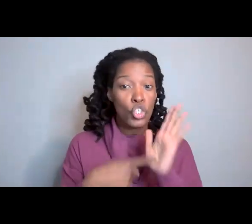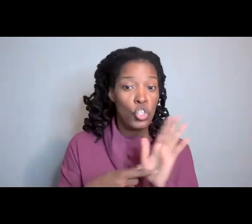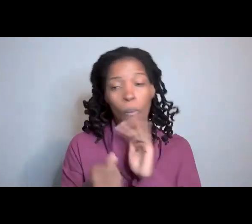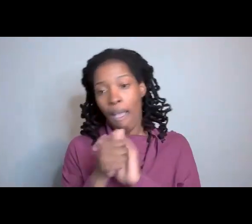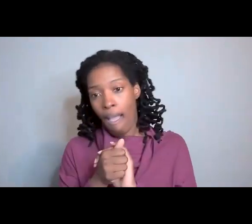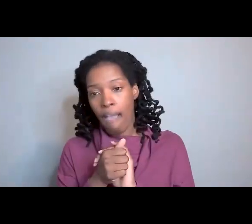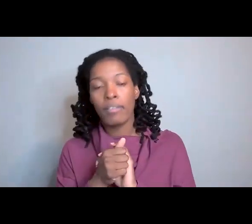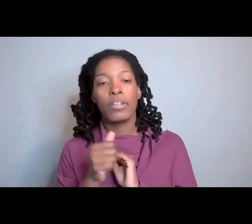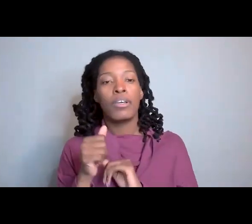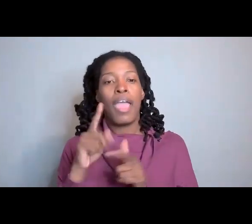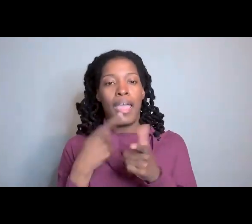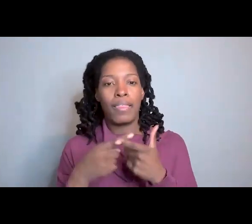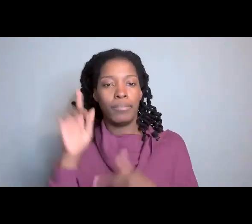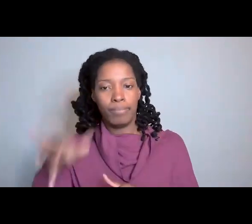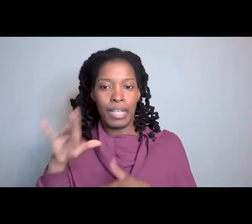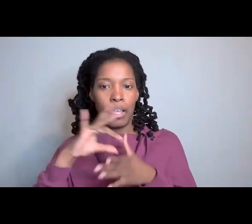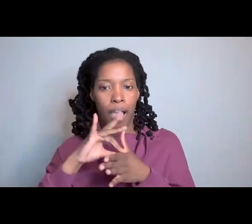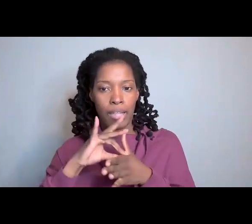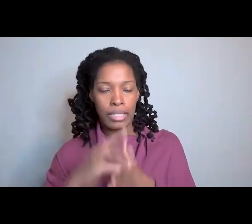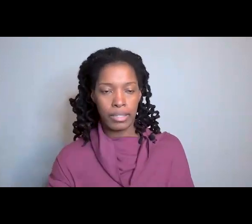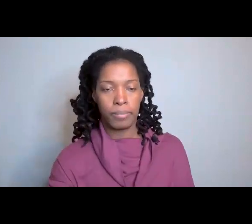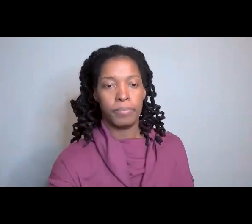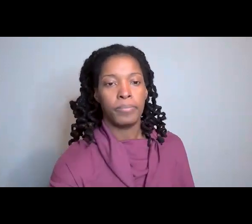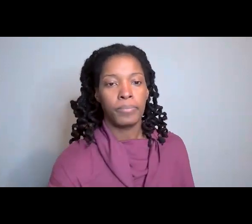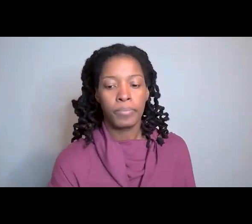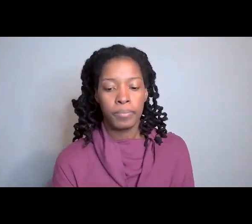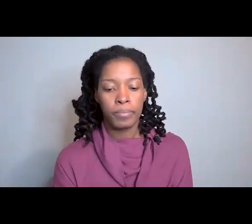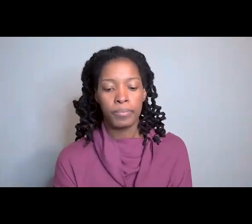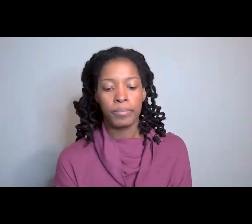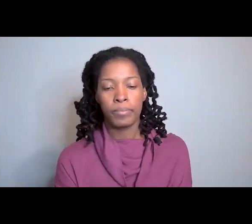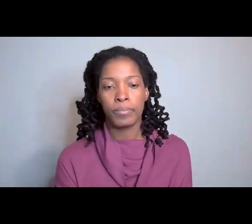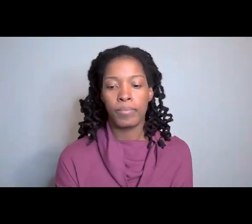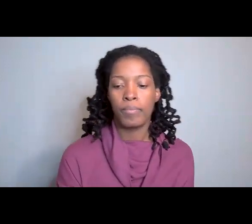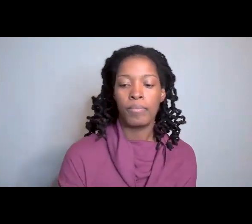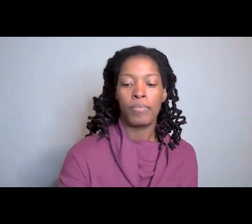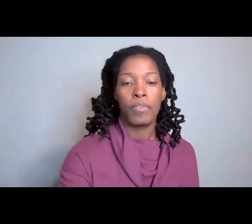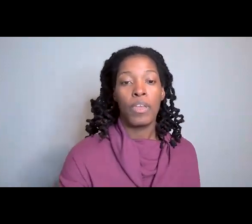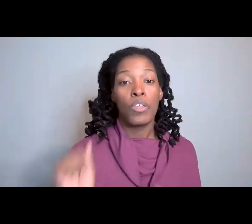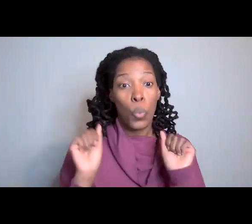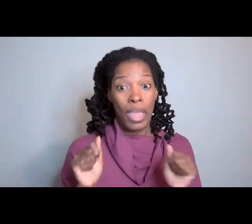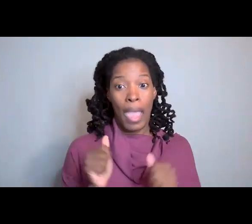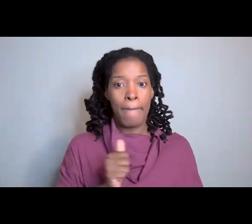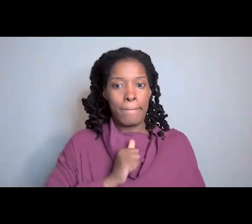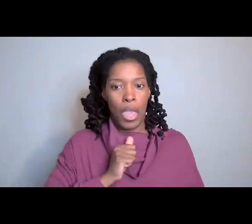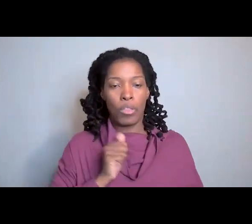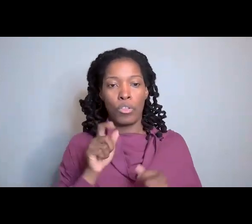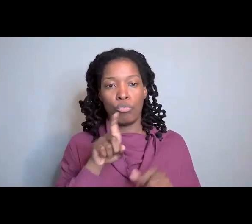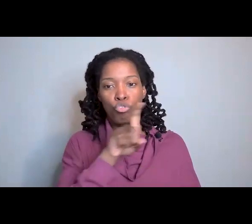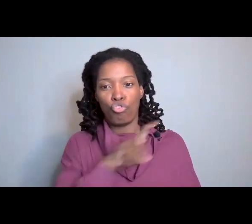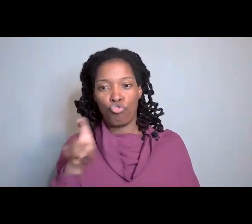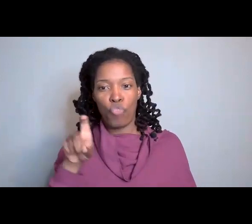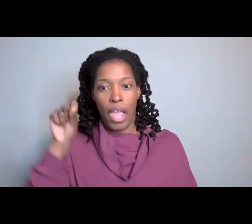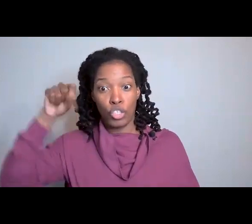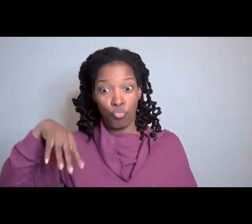content. You can manually drag and drop the tags, but we always recommend doing it with